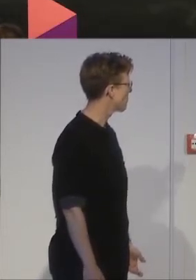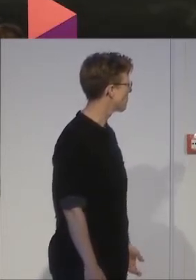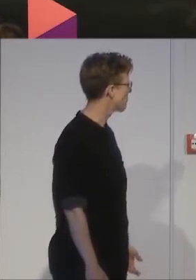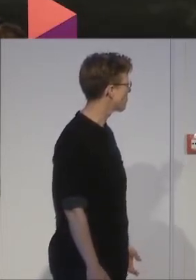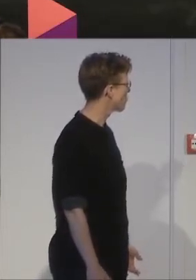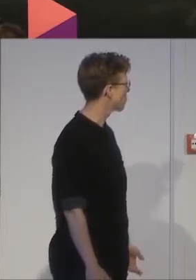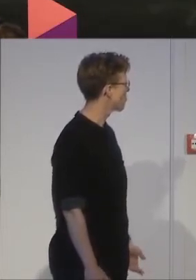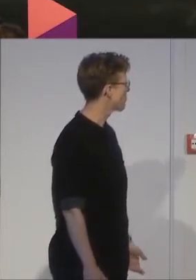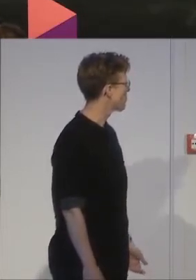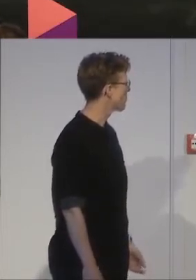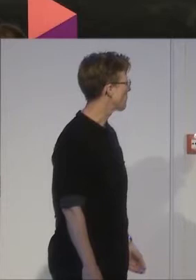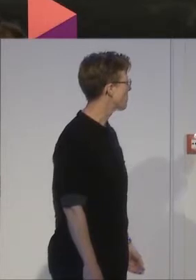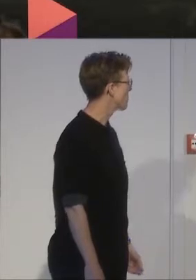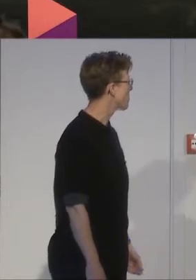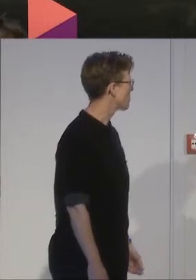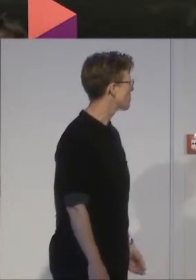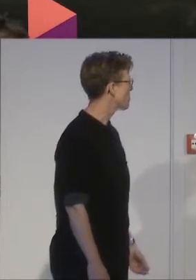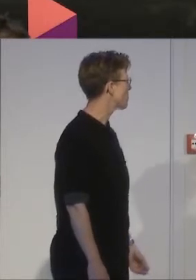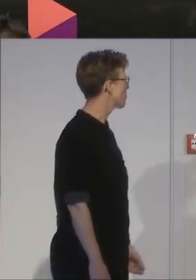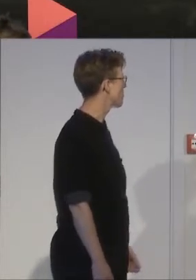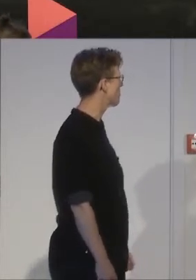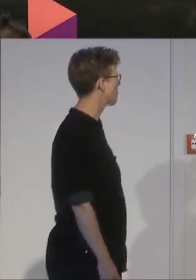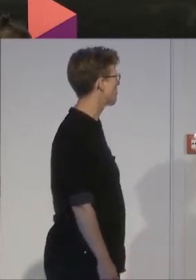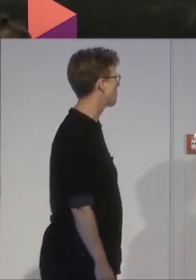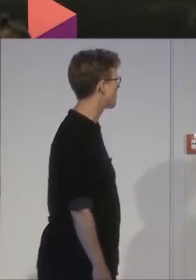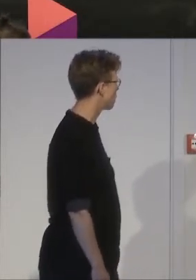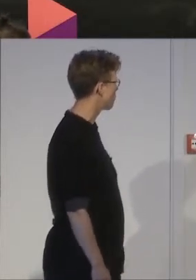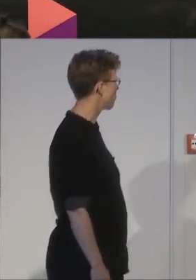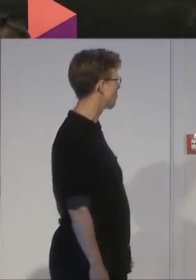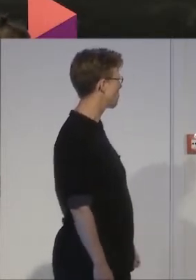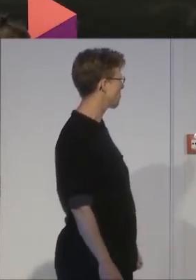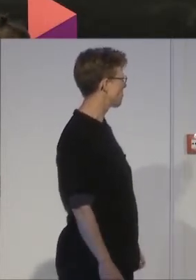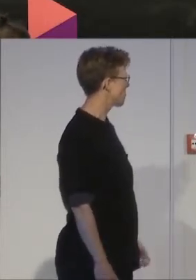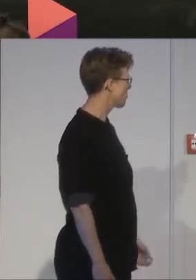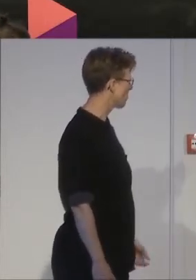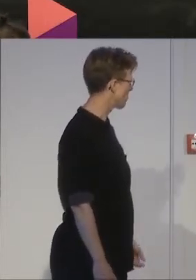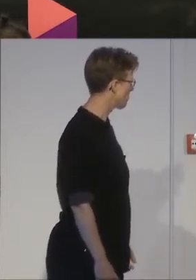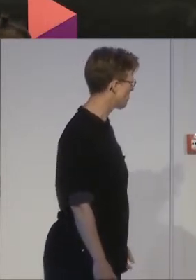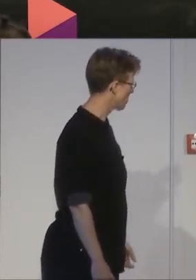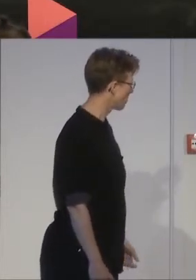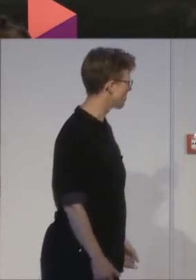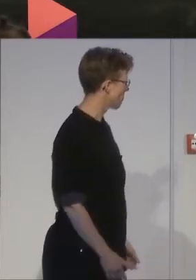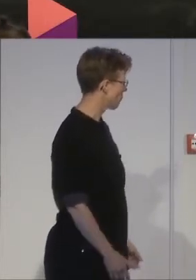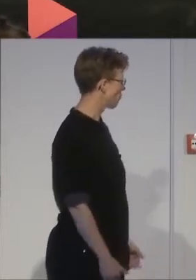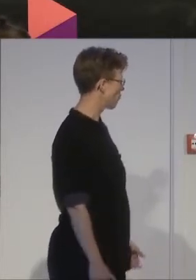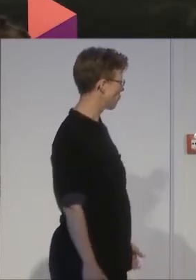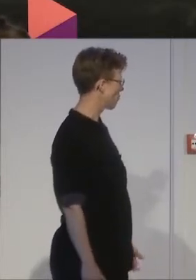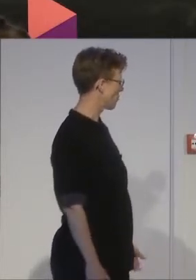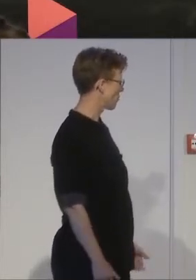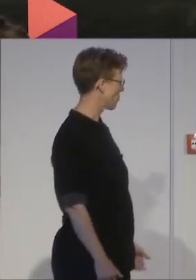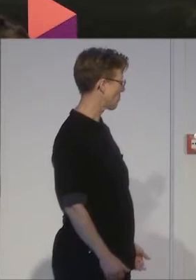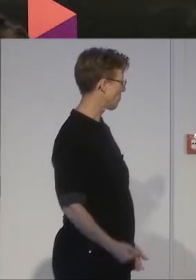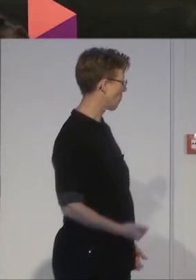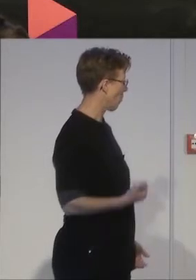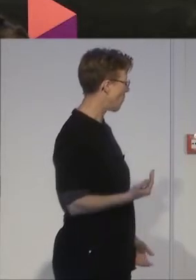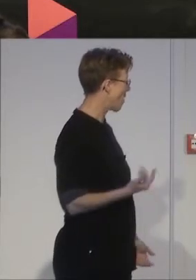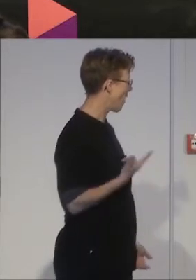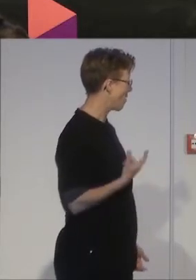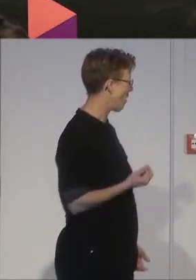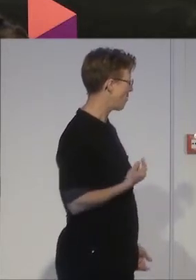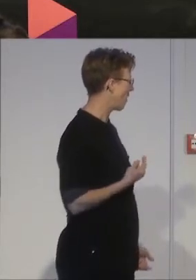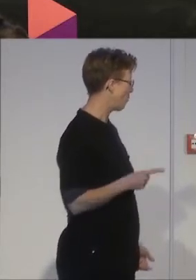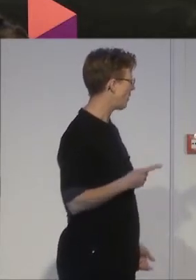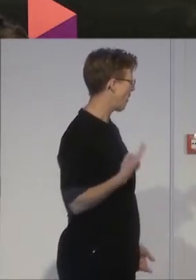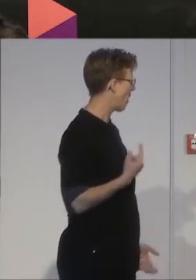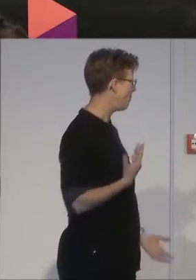He was using another sign for his father. So signs can have different meanings, and just to be used to see that in daily life can be